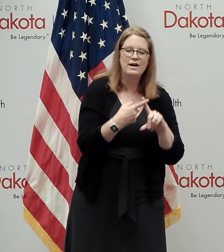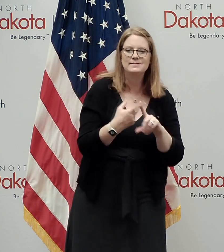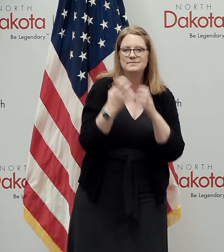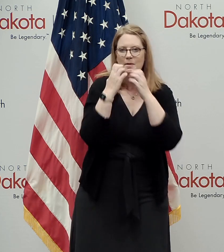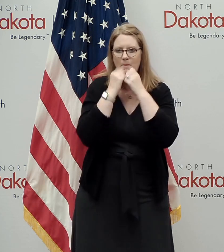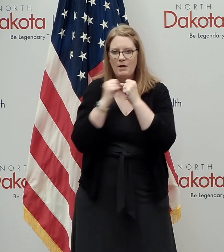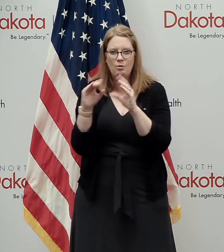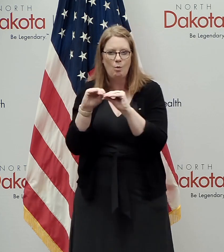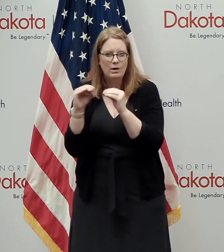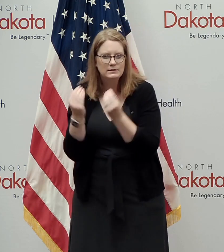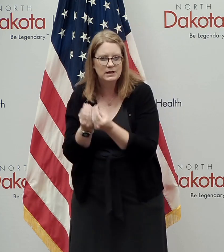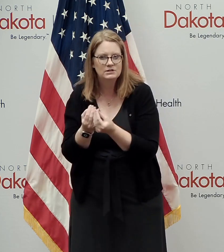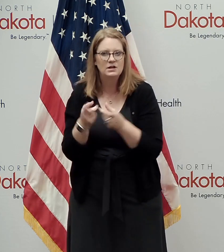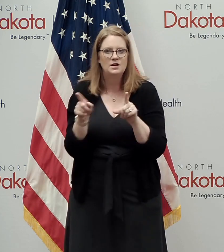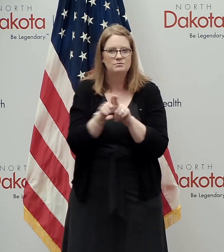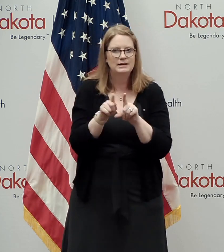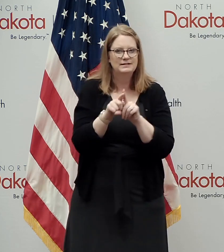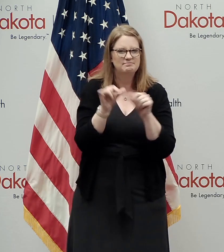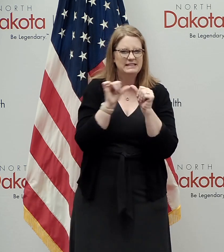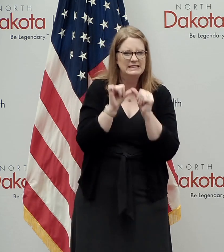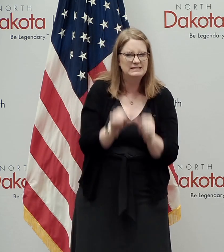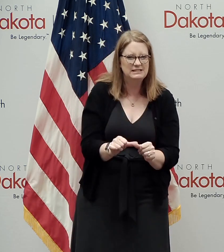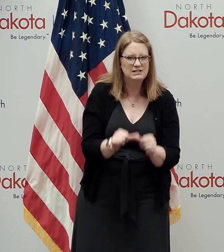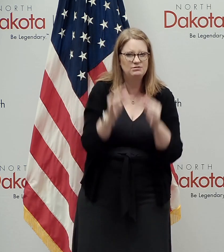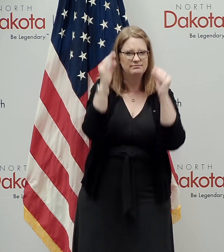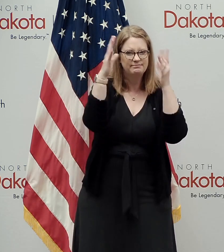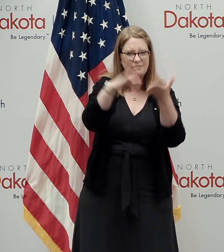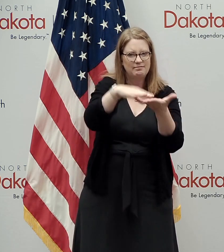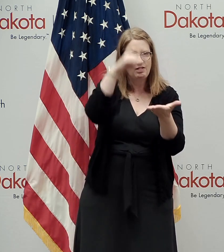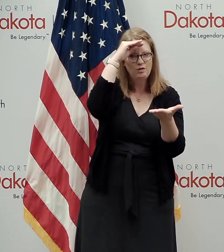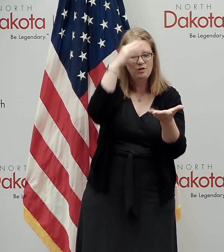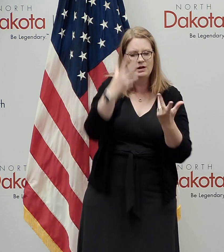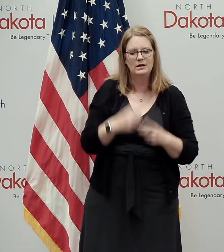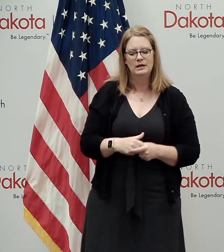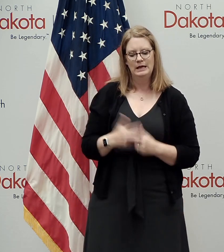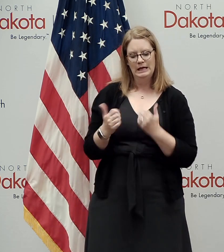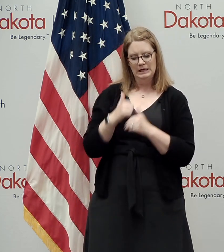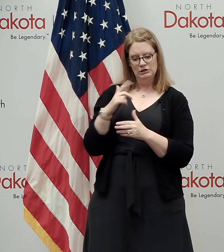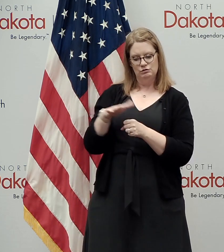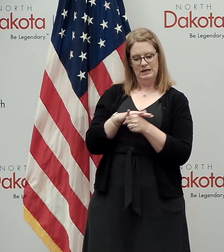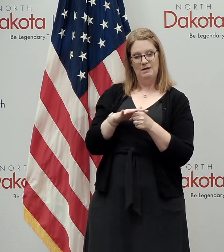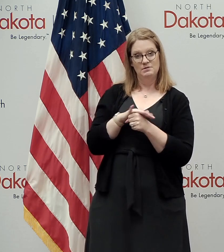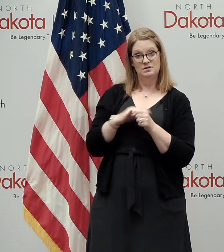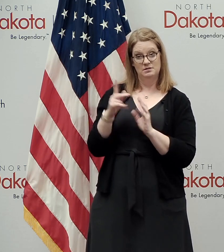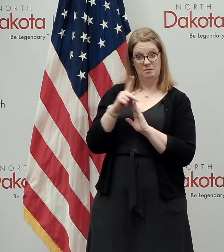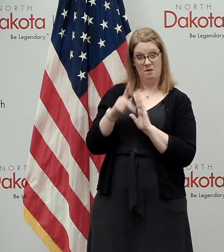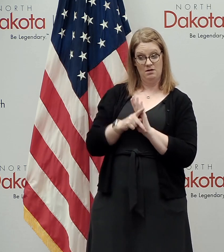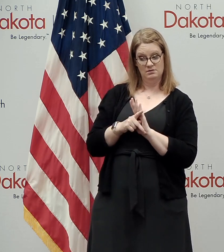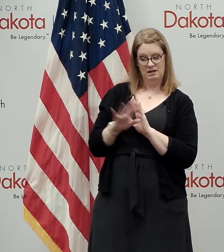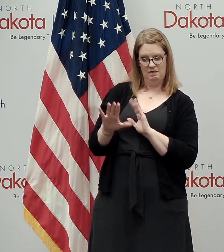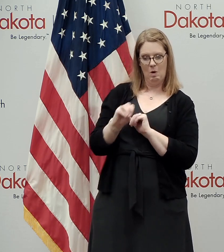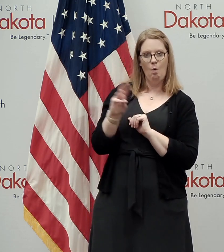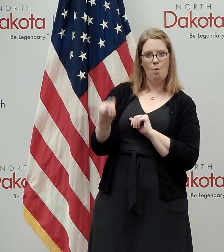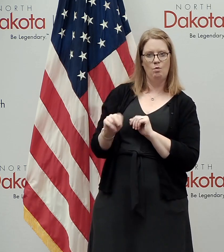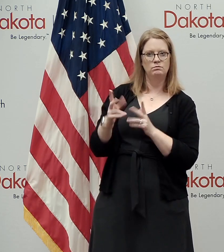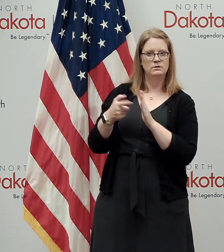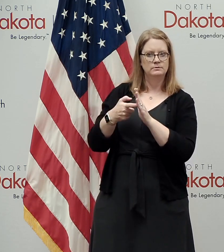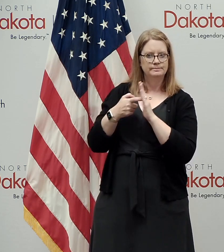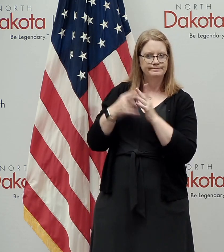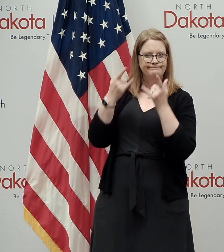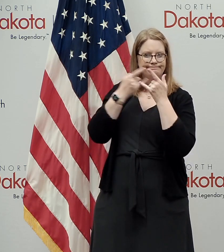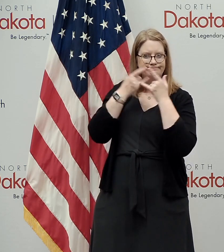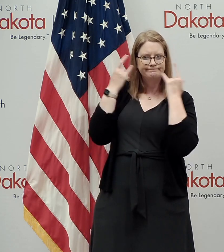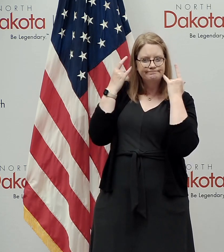and continue on their education journey. I know that each campus has their own policy on mask wearing, and we want faculty